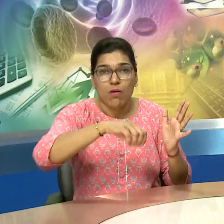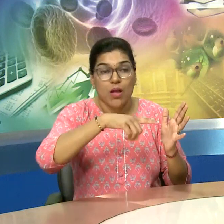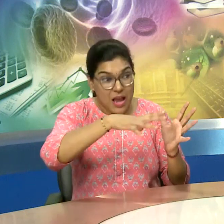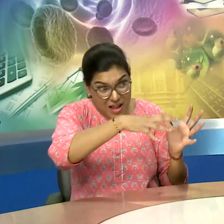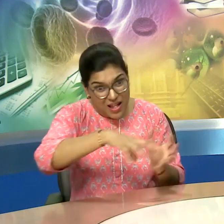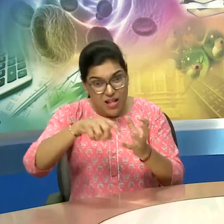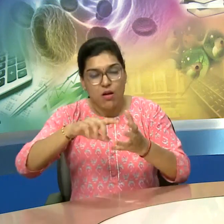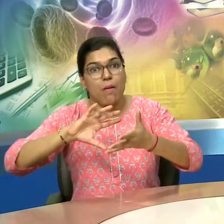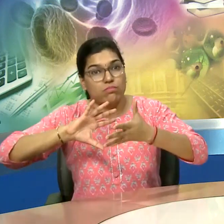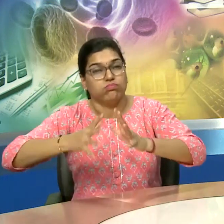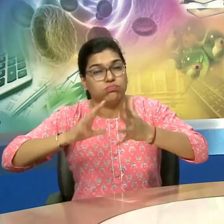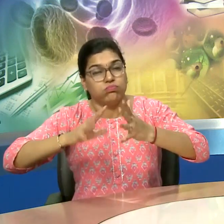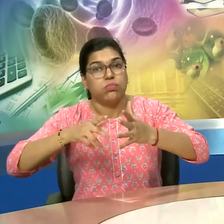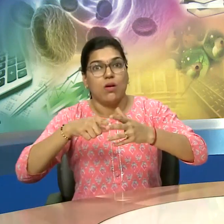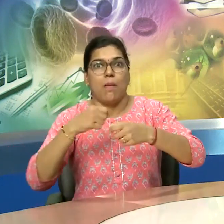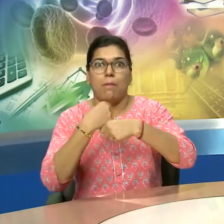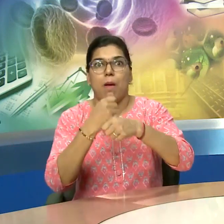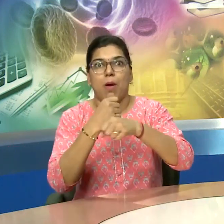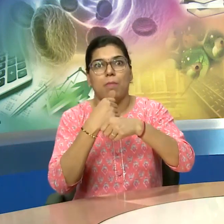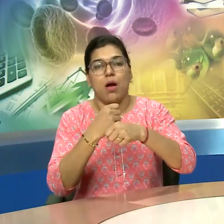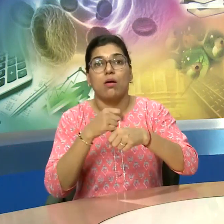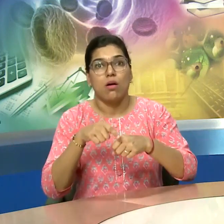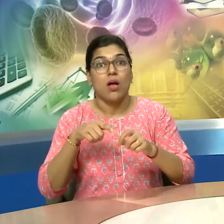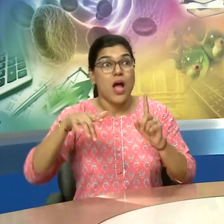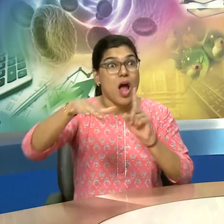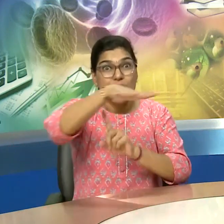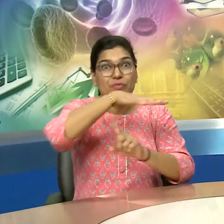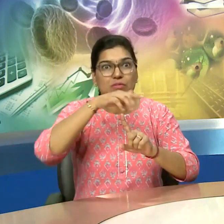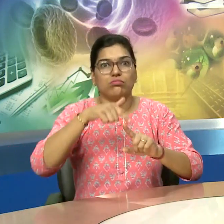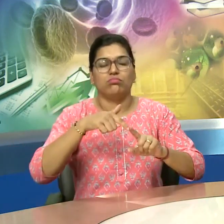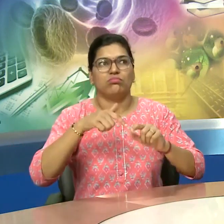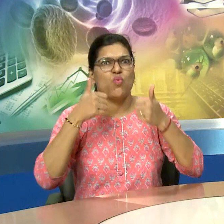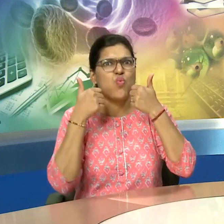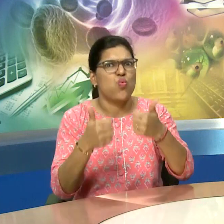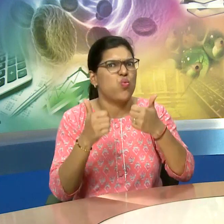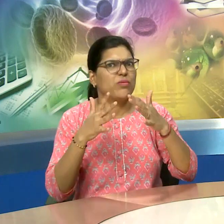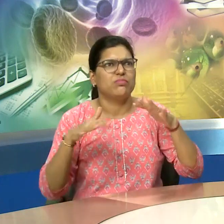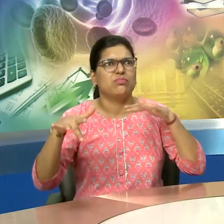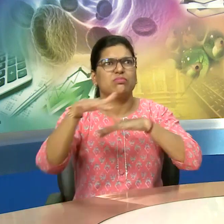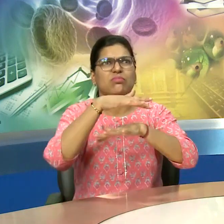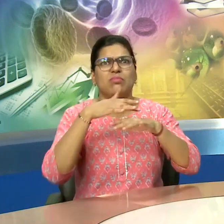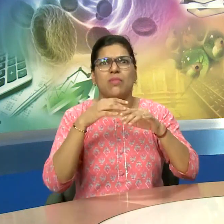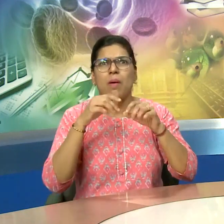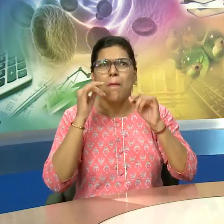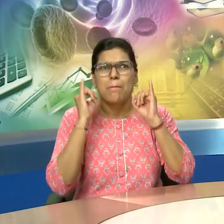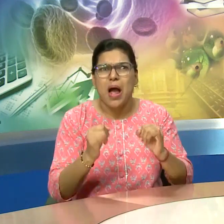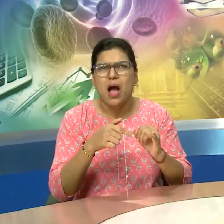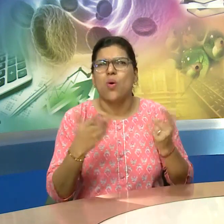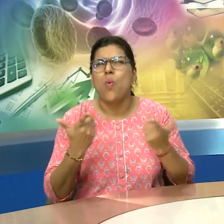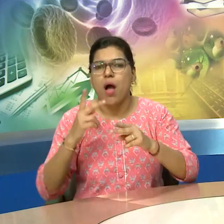they were taken out from those mines, and they used to be at some places for the making